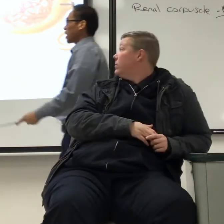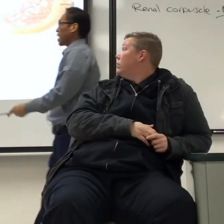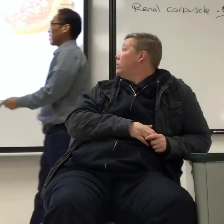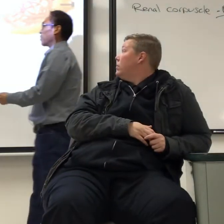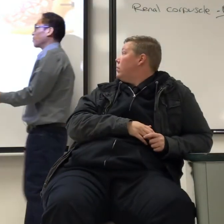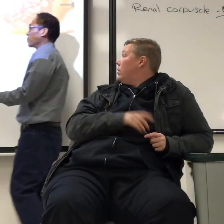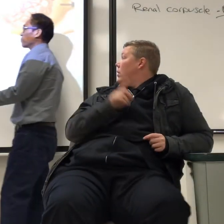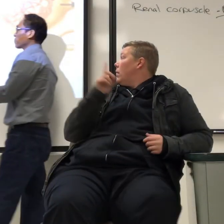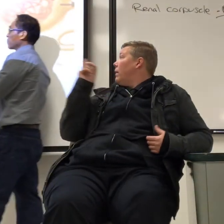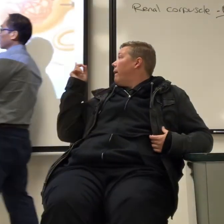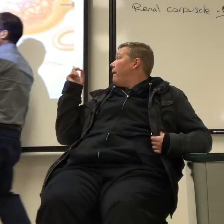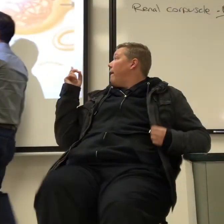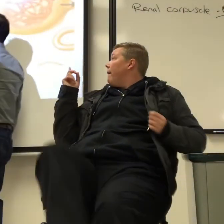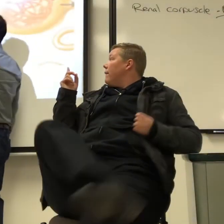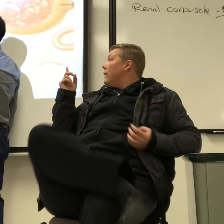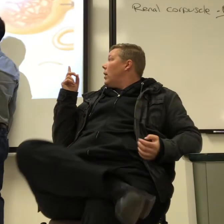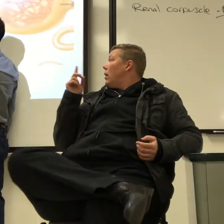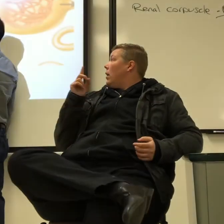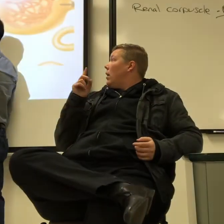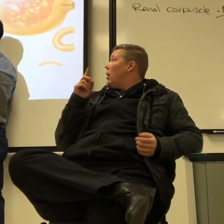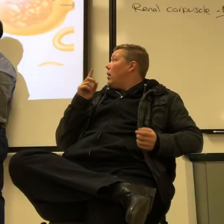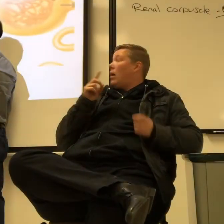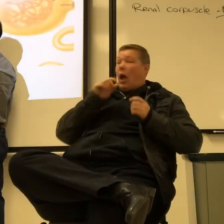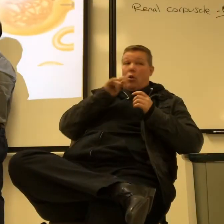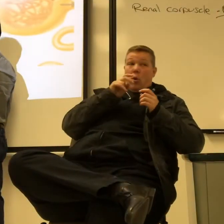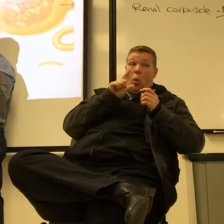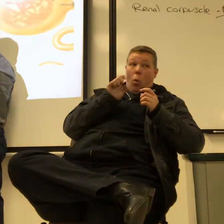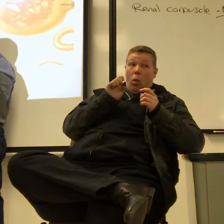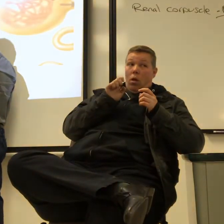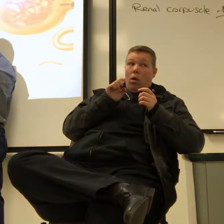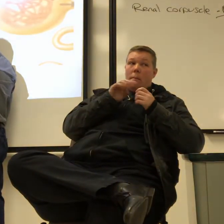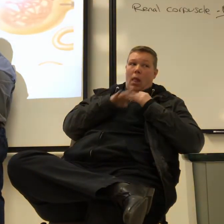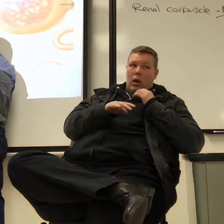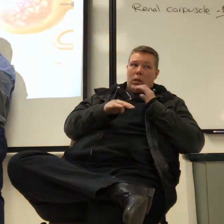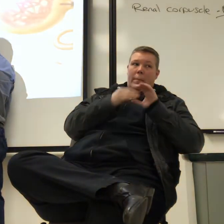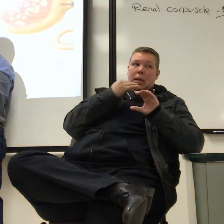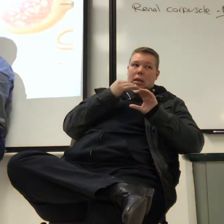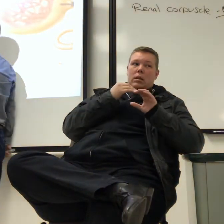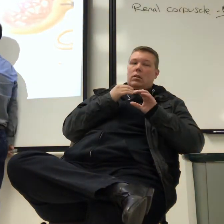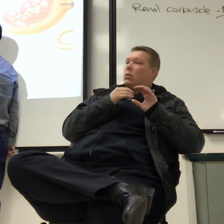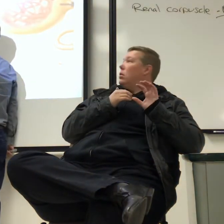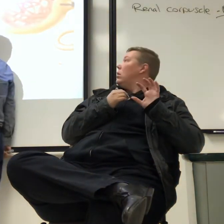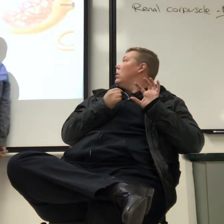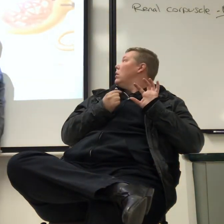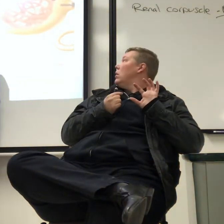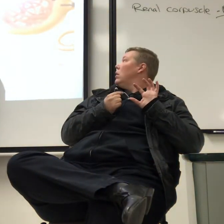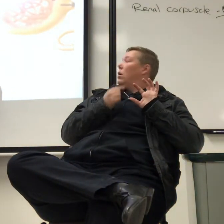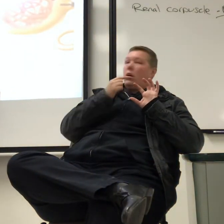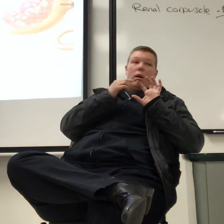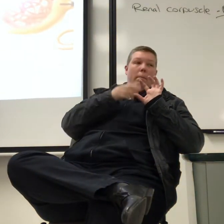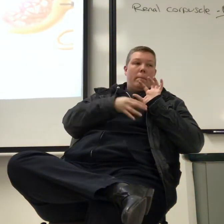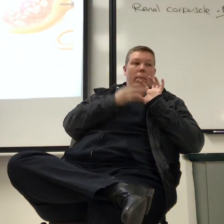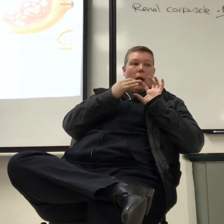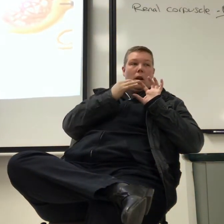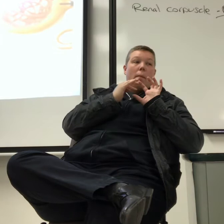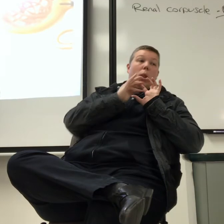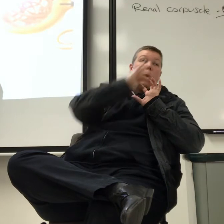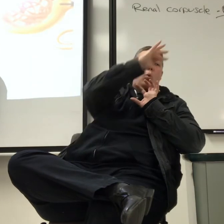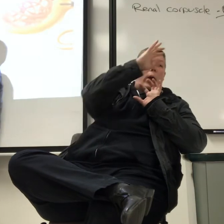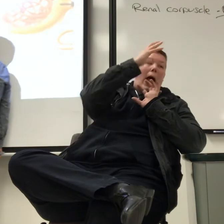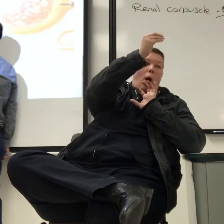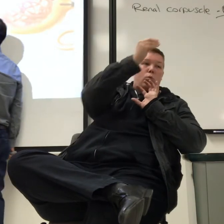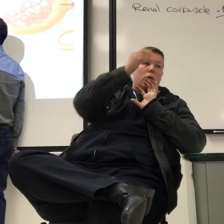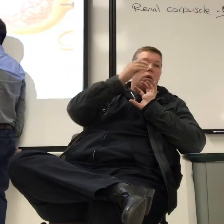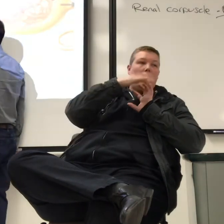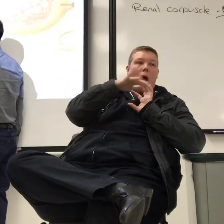So what you got here, afferent arterial, blood coming in, there's the arrow, blood going out, efferent arterial. So